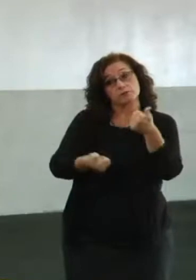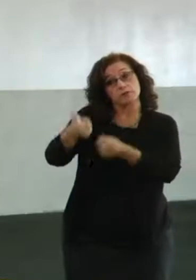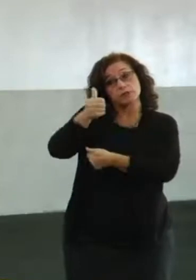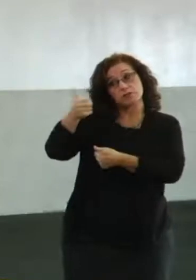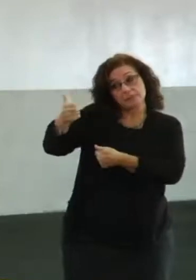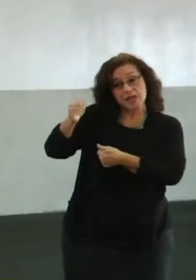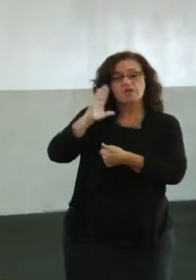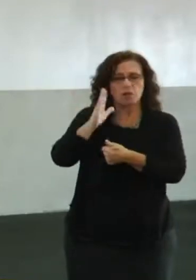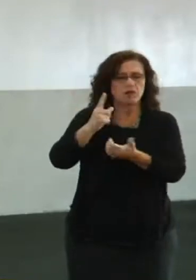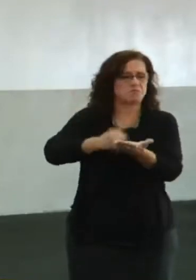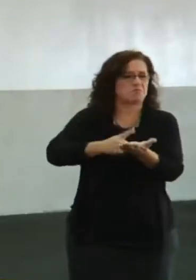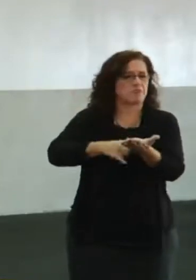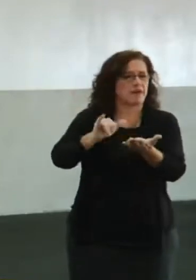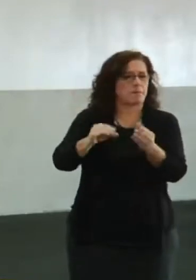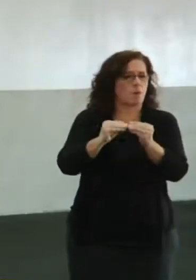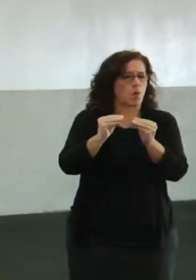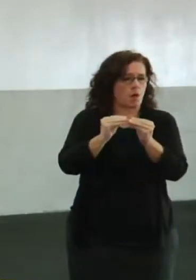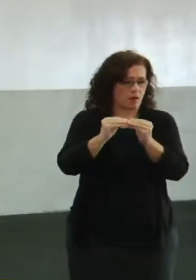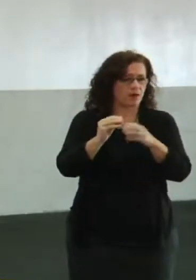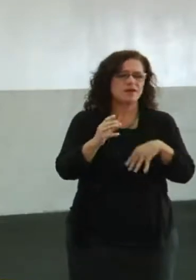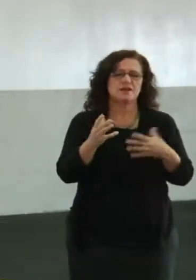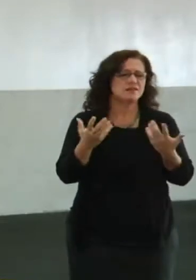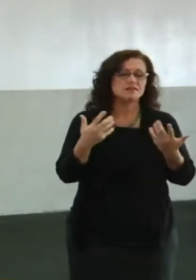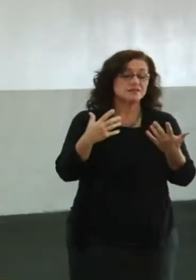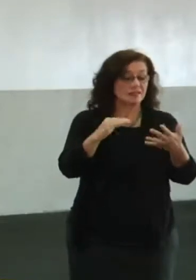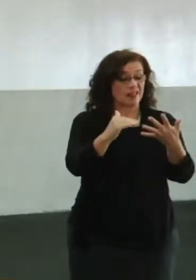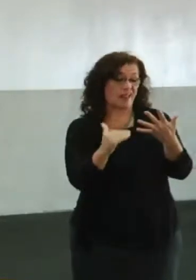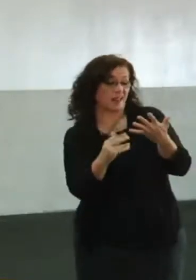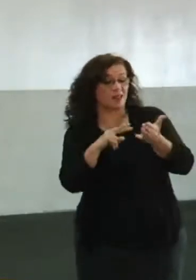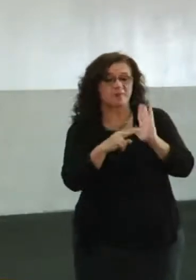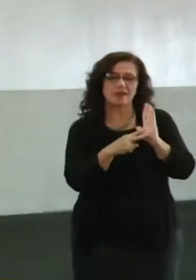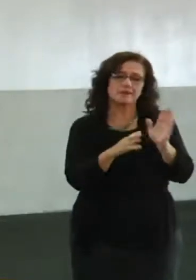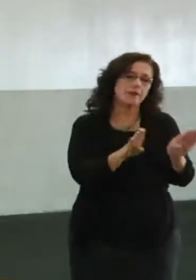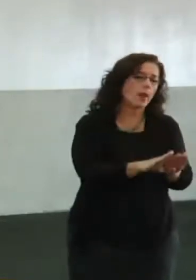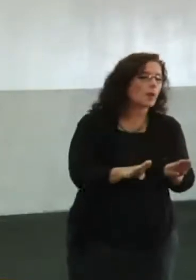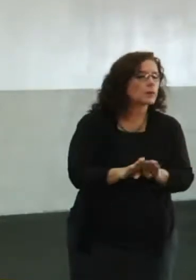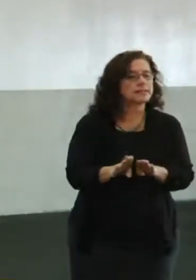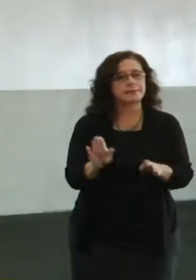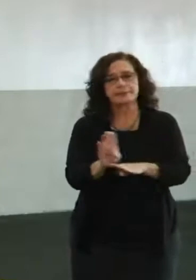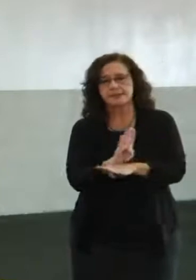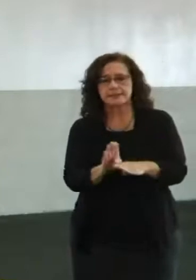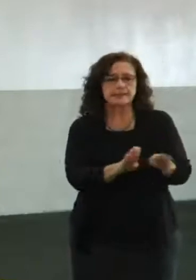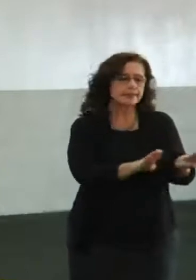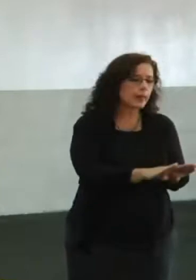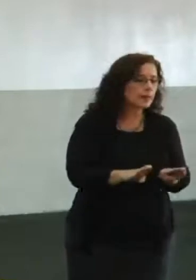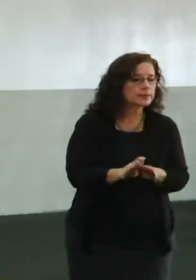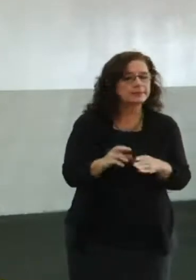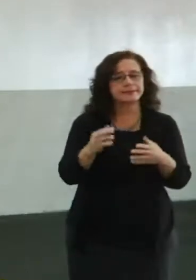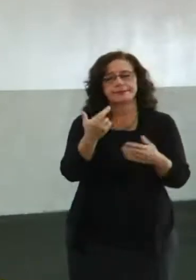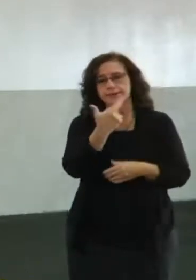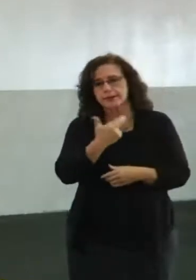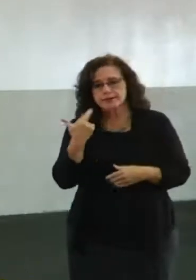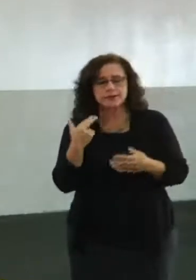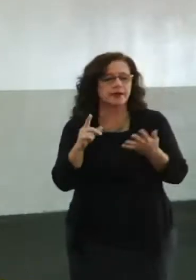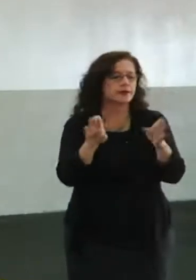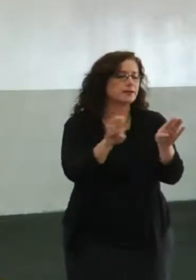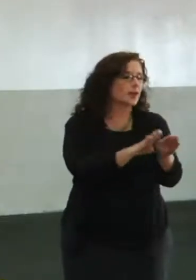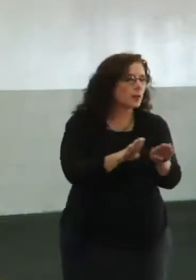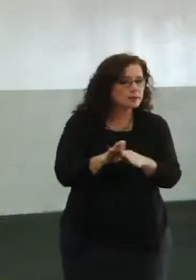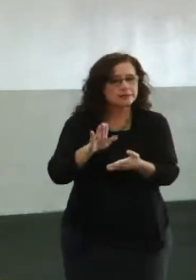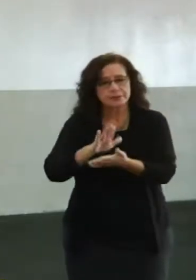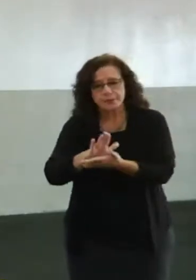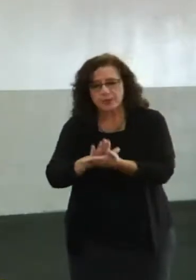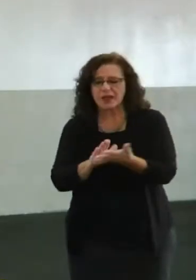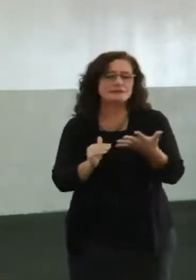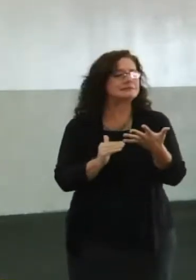Ventura County want to keep our community safe. We want to keep our businesses open, our kids going to school. And to